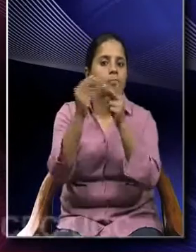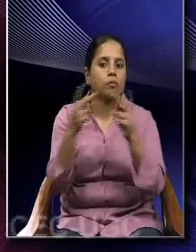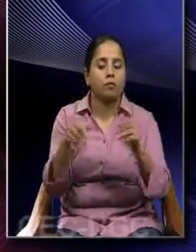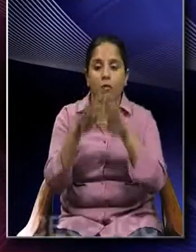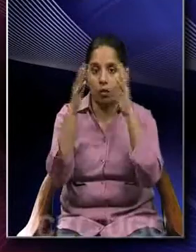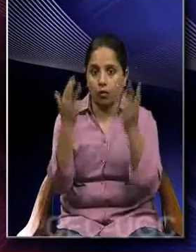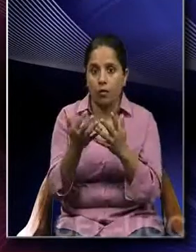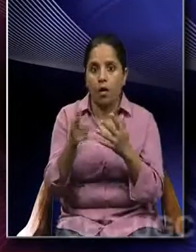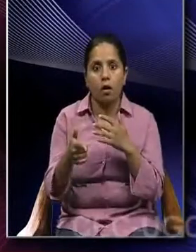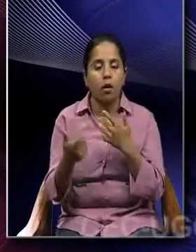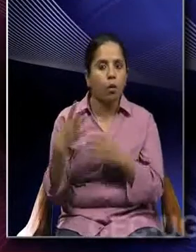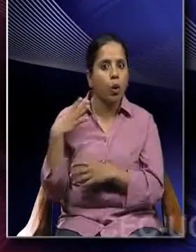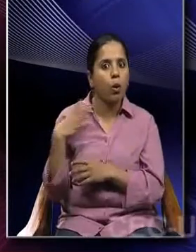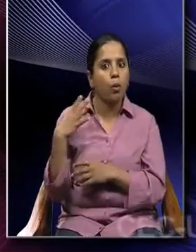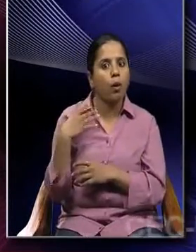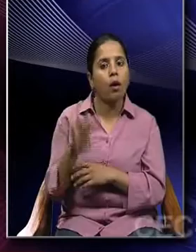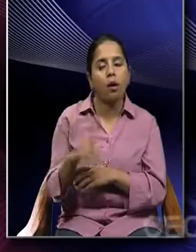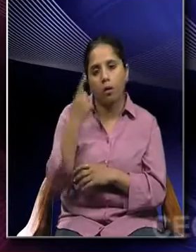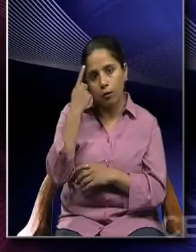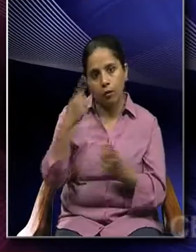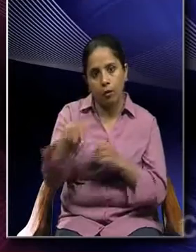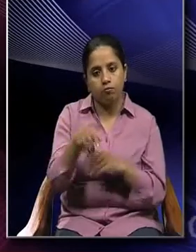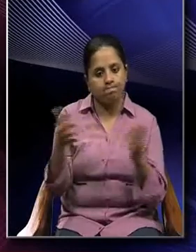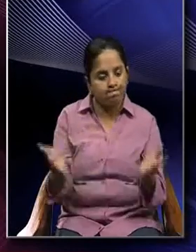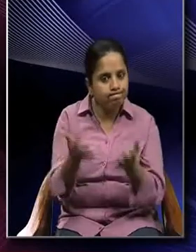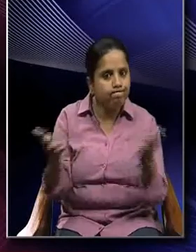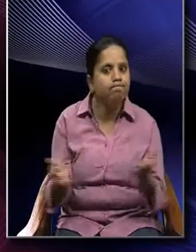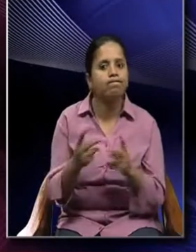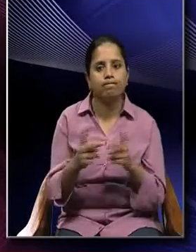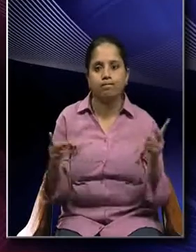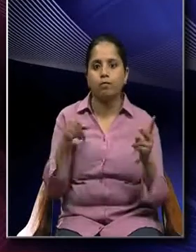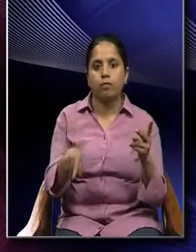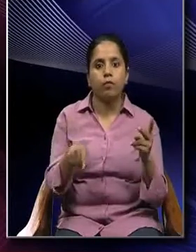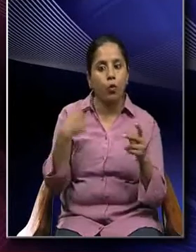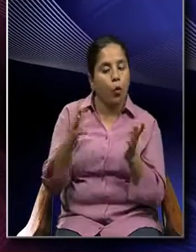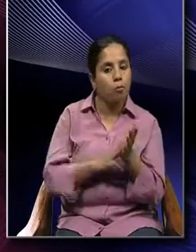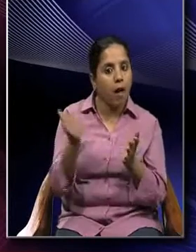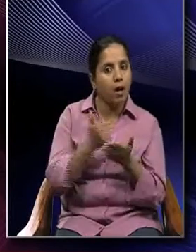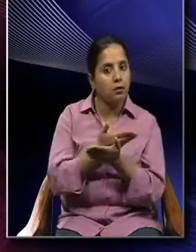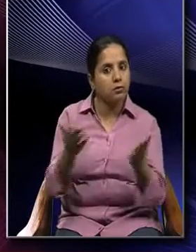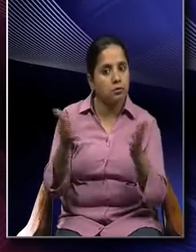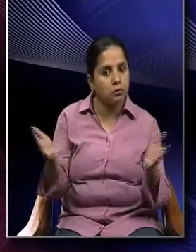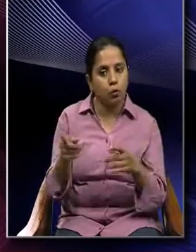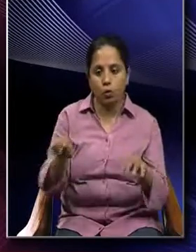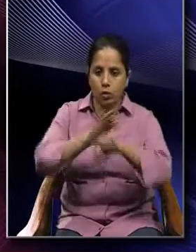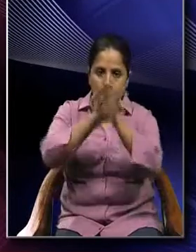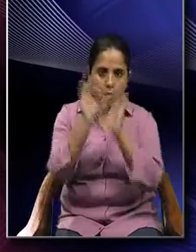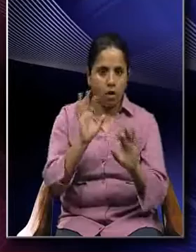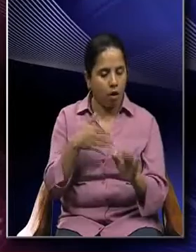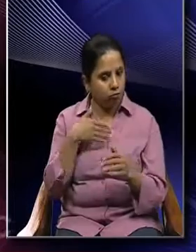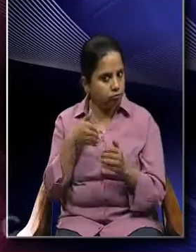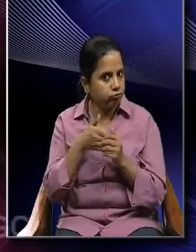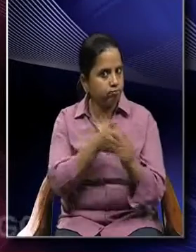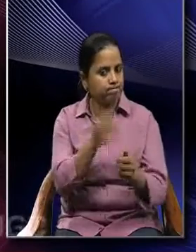world is eagerly awaiting to embrace them, embrace those managers who are ready to lead with